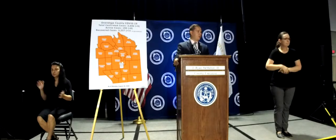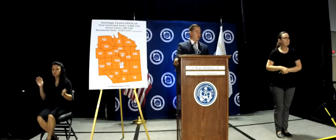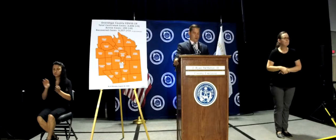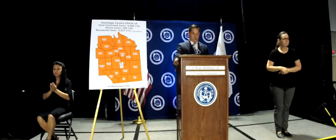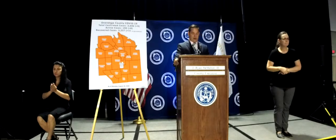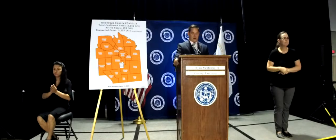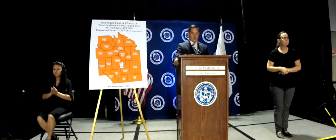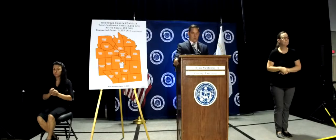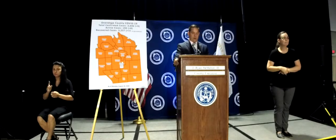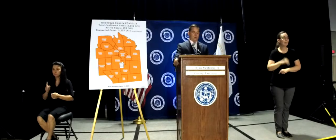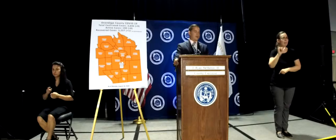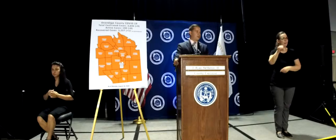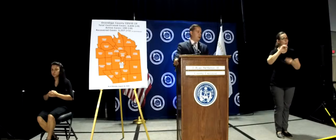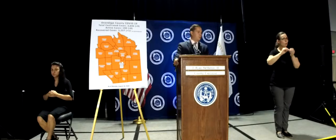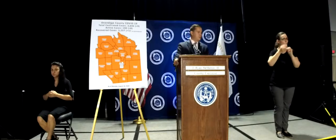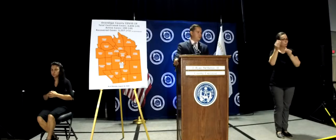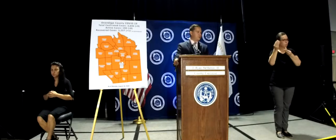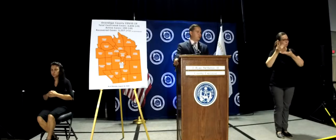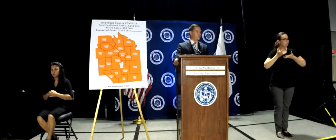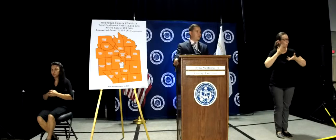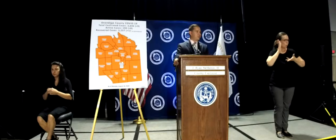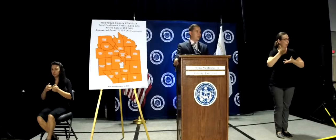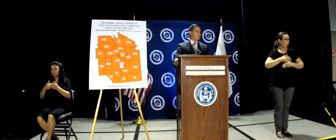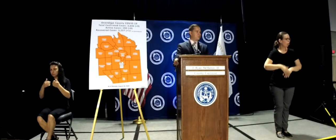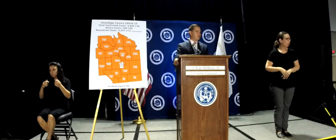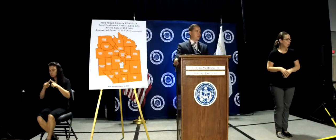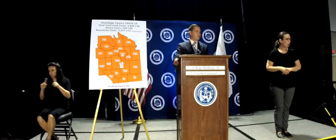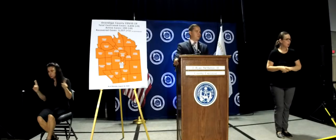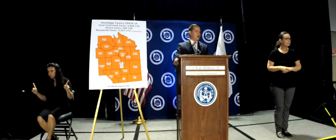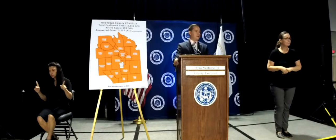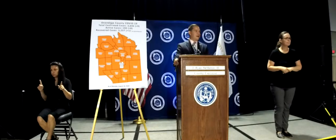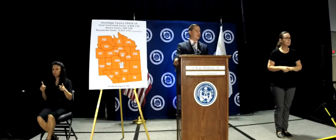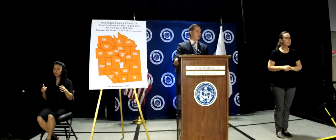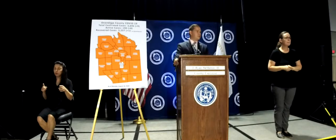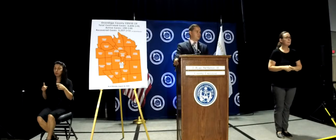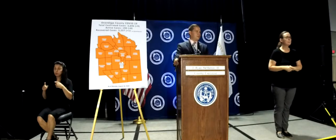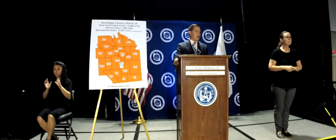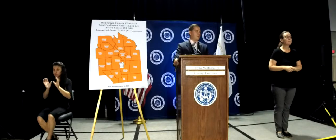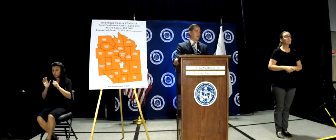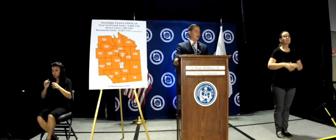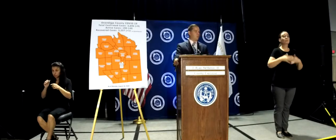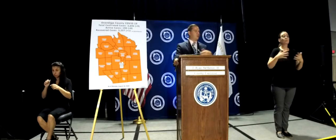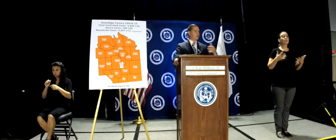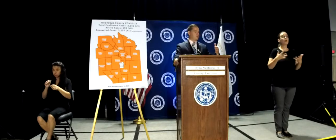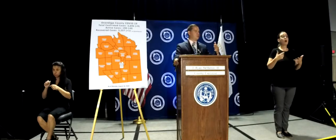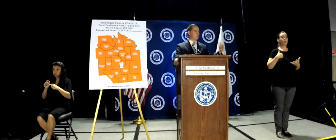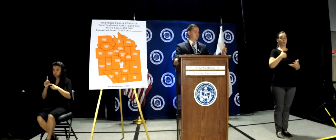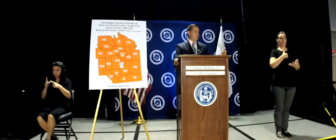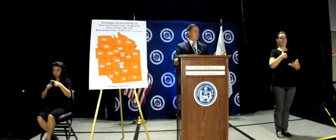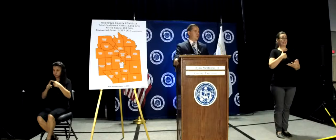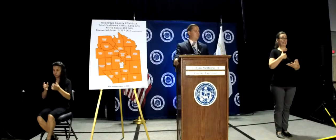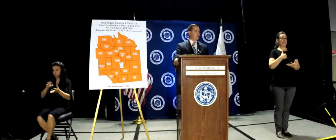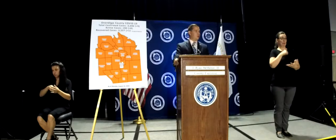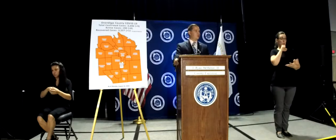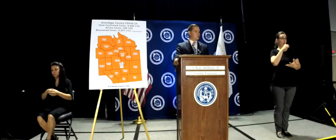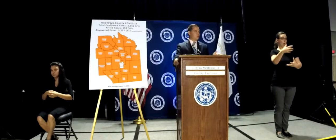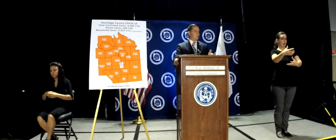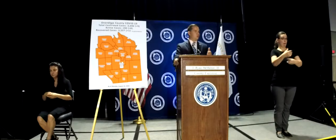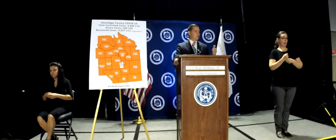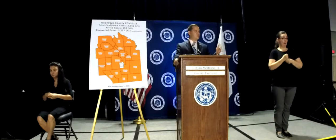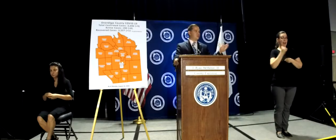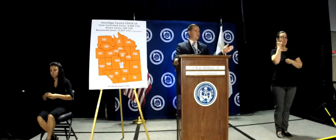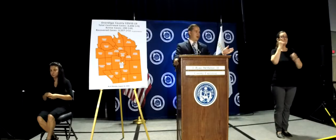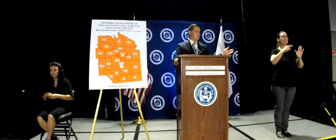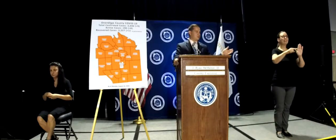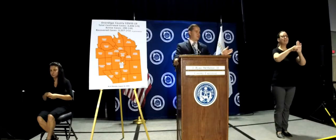numbers. What we don't get in the numbers is the 13,000 negatives in saliva that we can assume pretty close to would